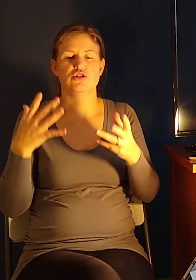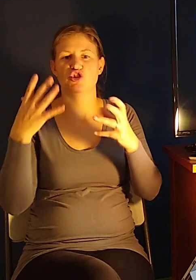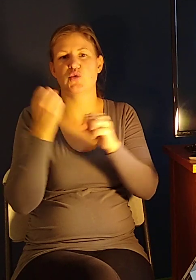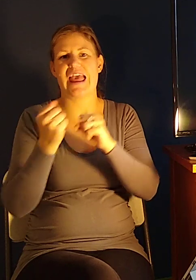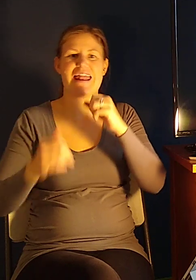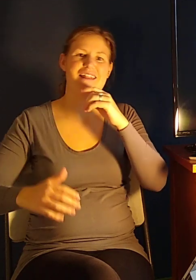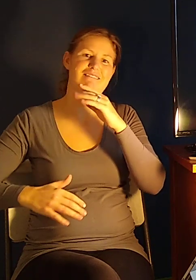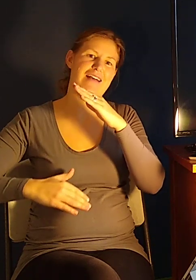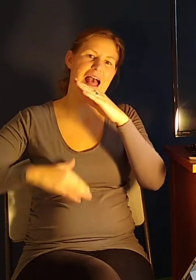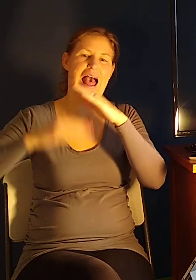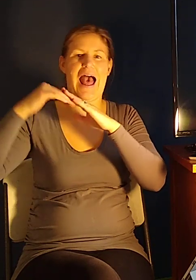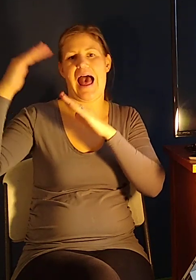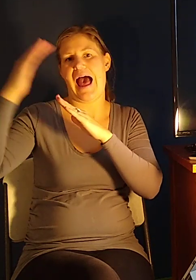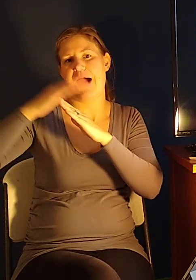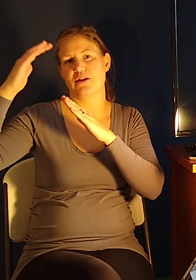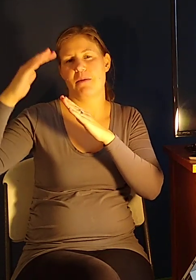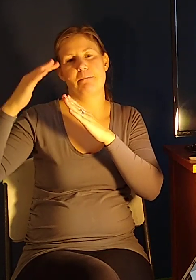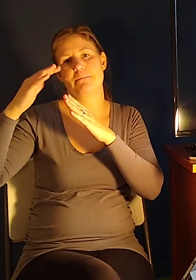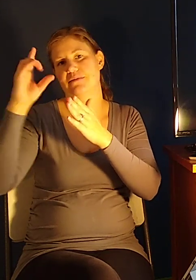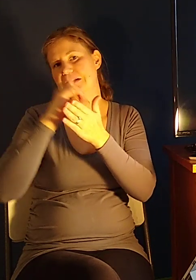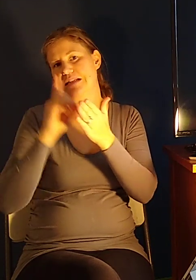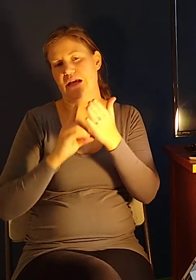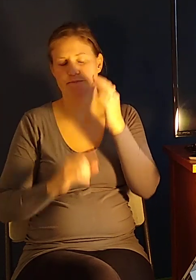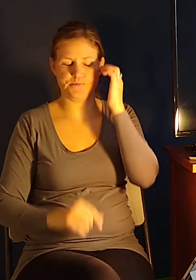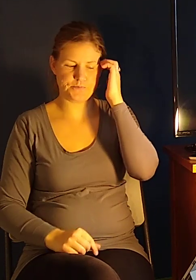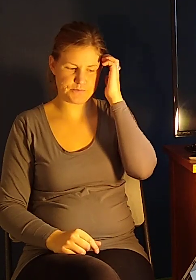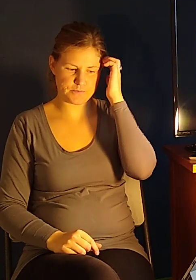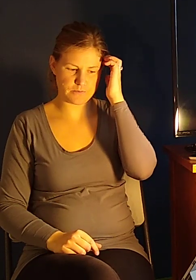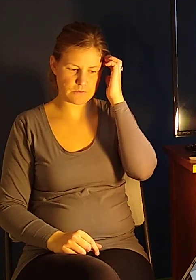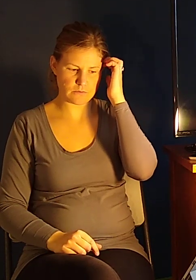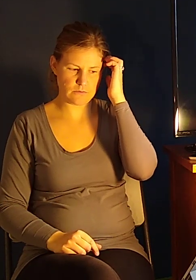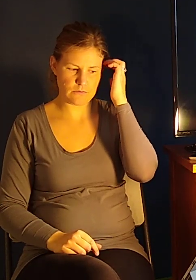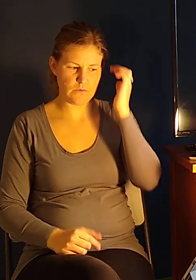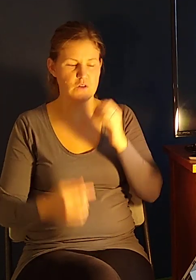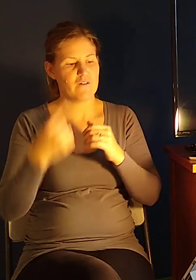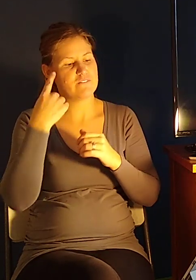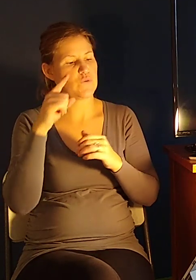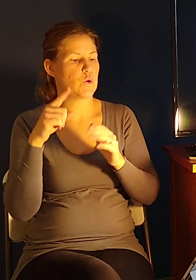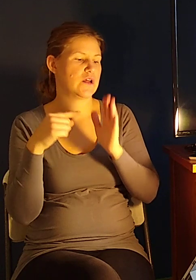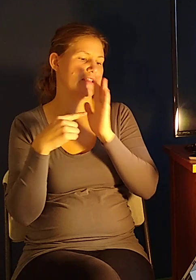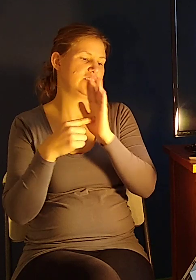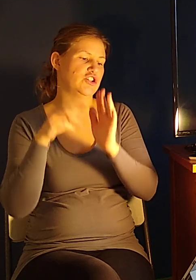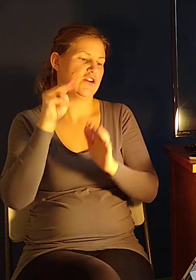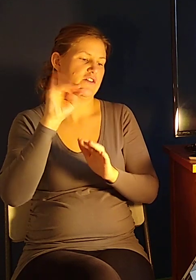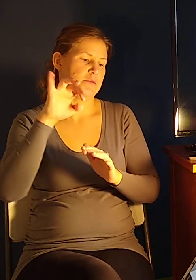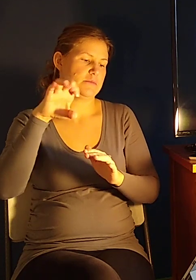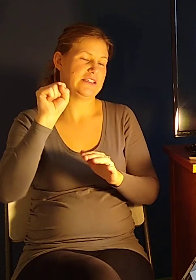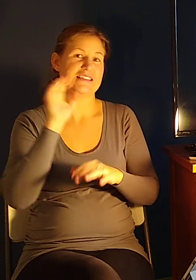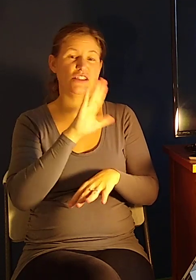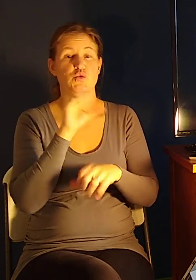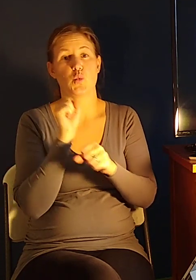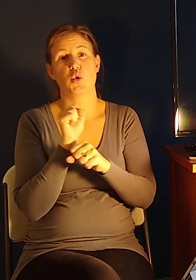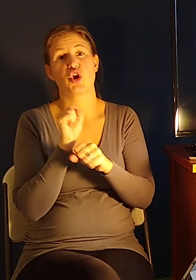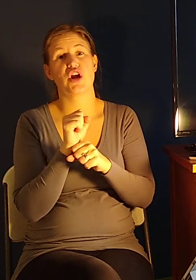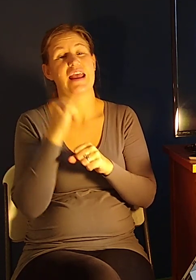optimum design. In the case of Mies's work, if we look at the